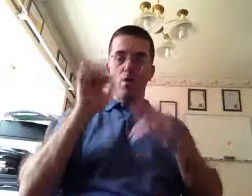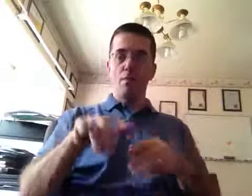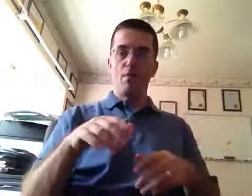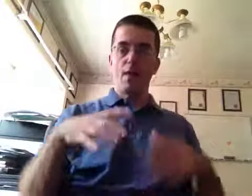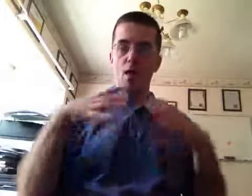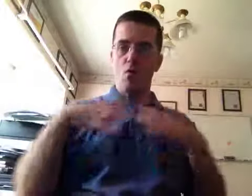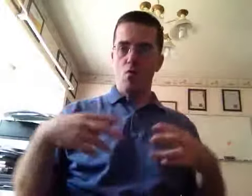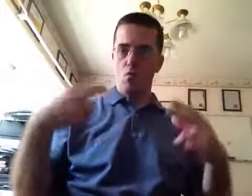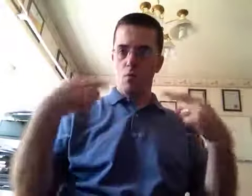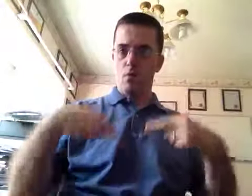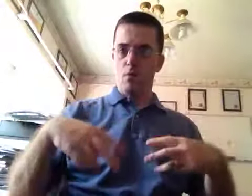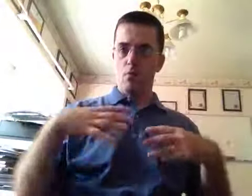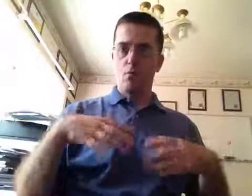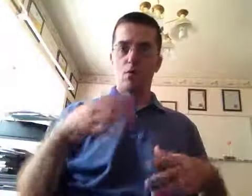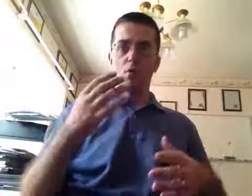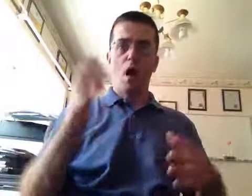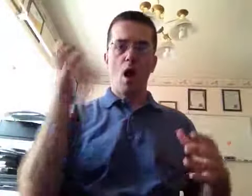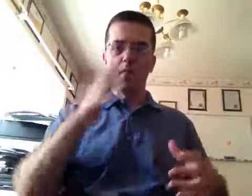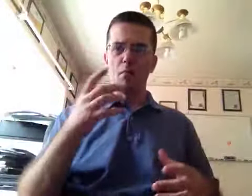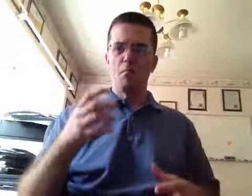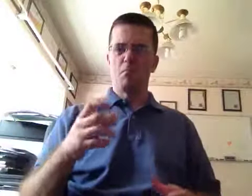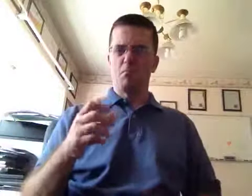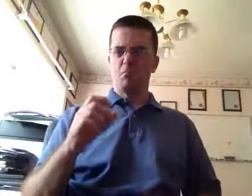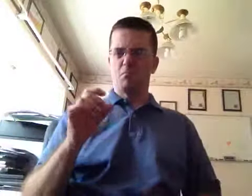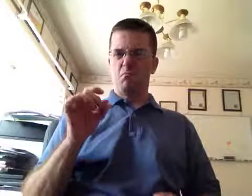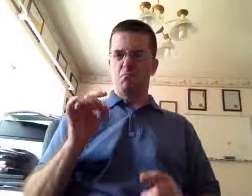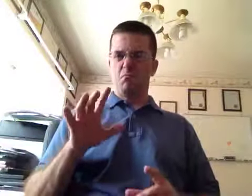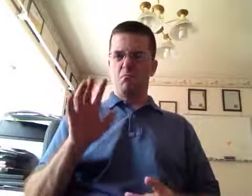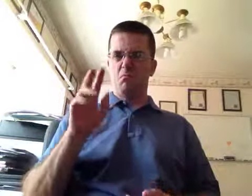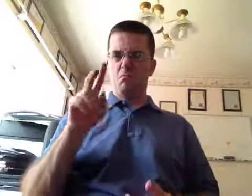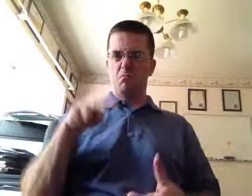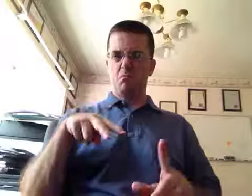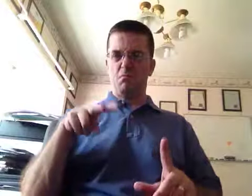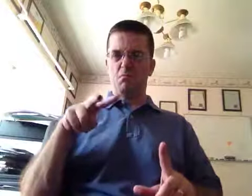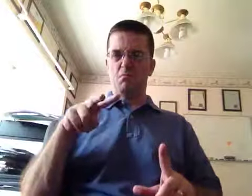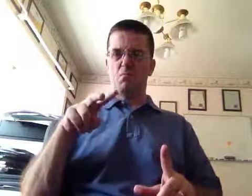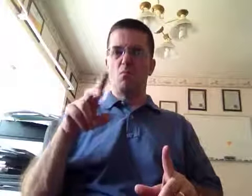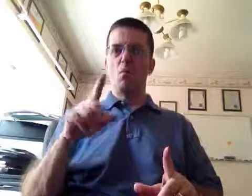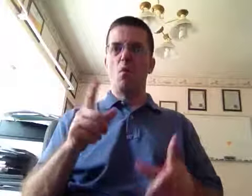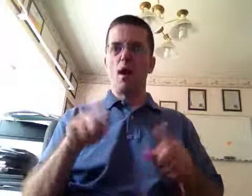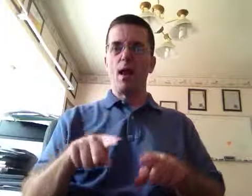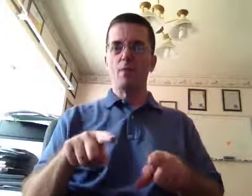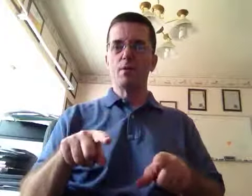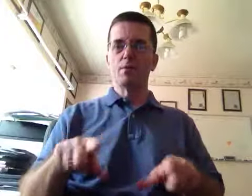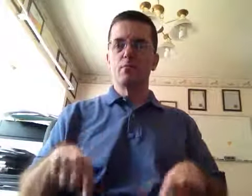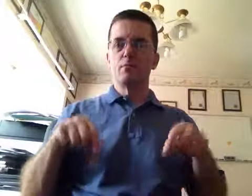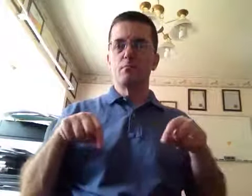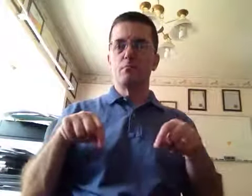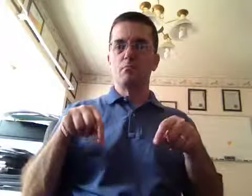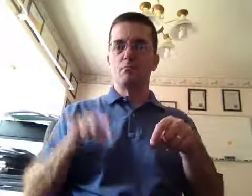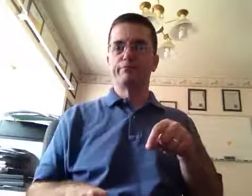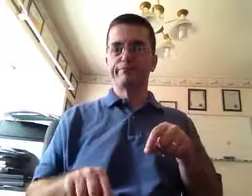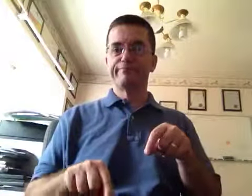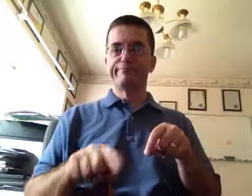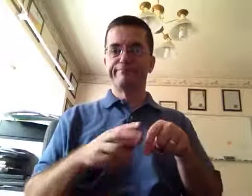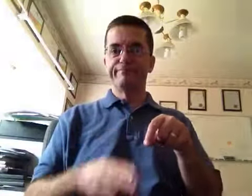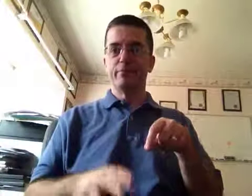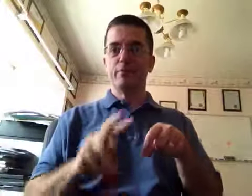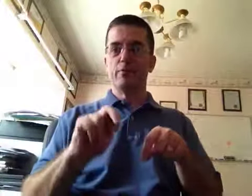I'm amazed these people come in with their drawers hanging down to their knees and they expect to get hired someplace. I'm sorry, that may work if you're interviewing